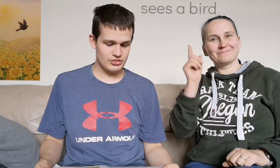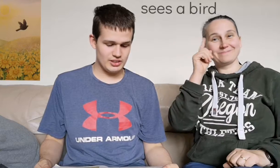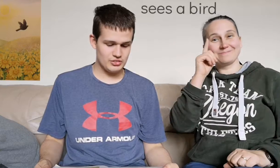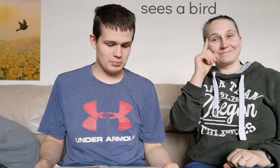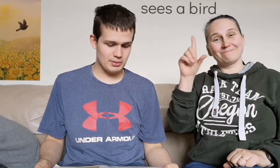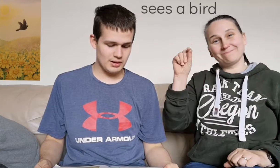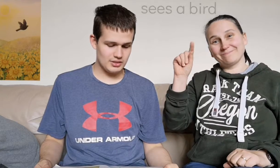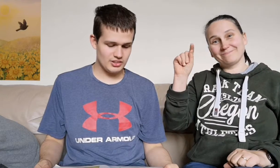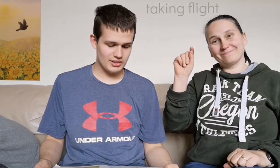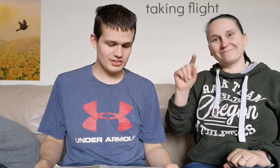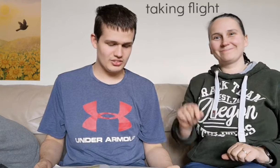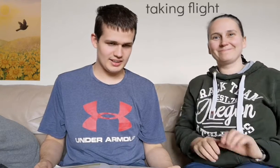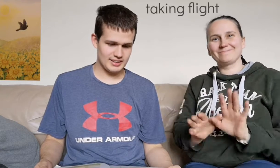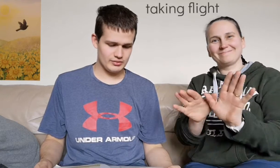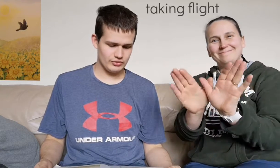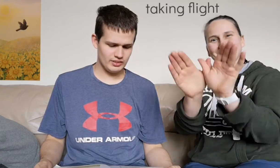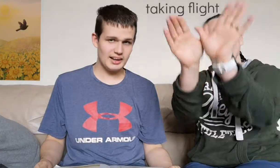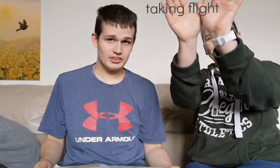Sees a bird taking flight.